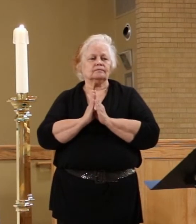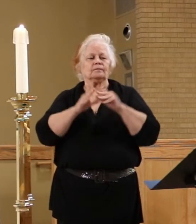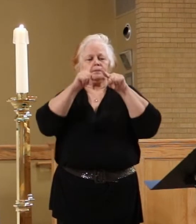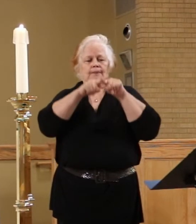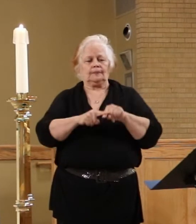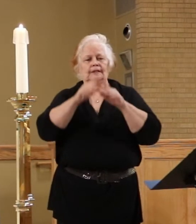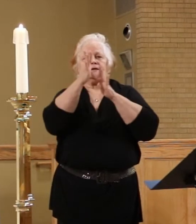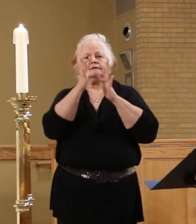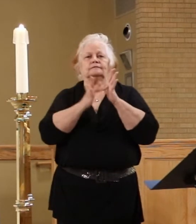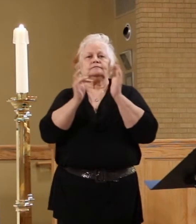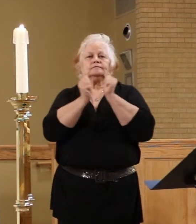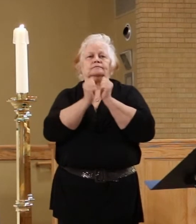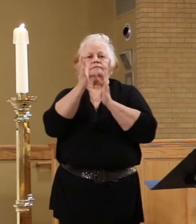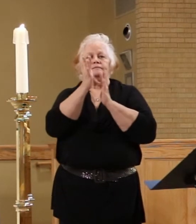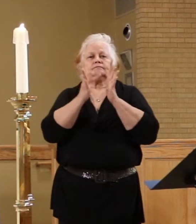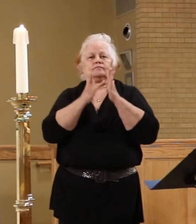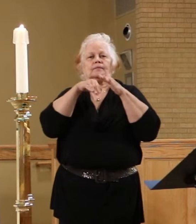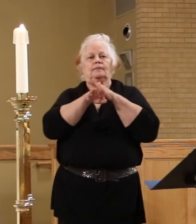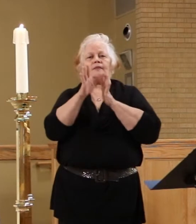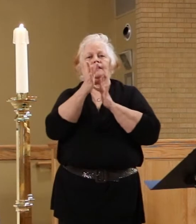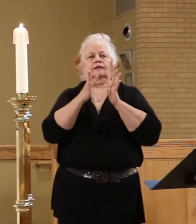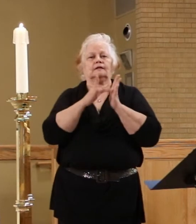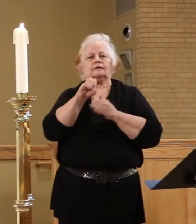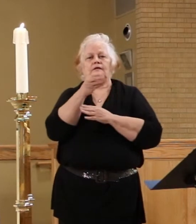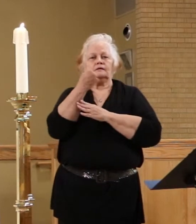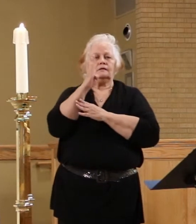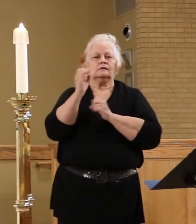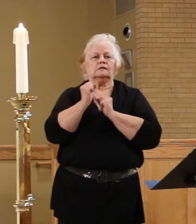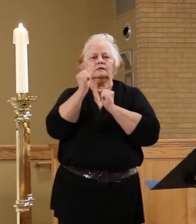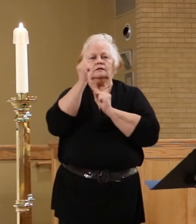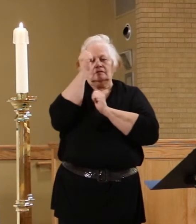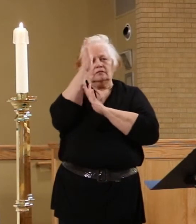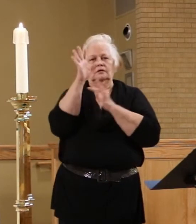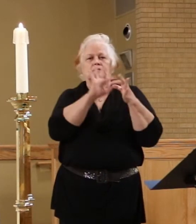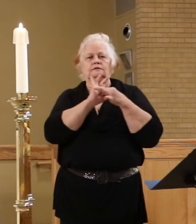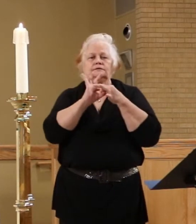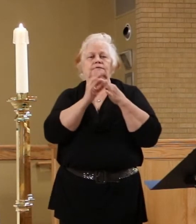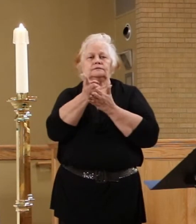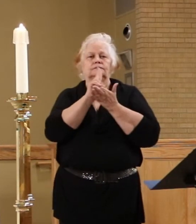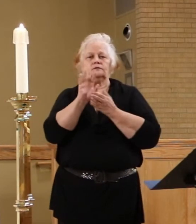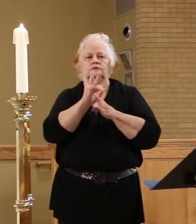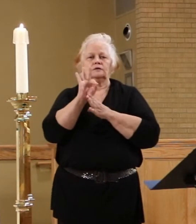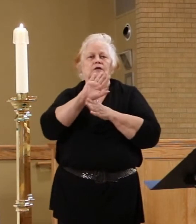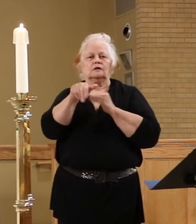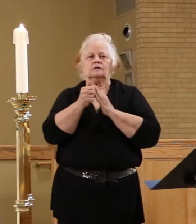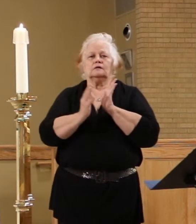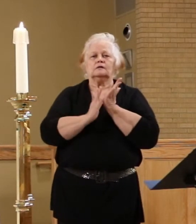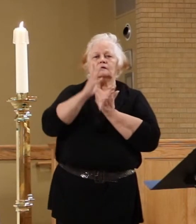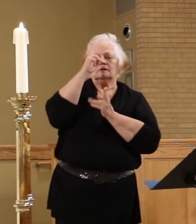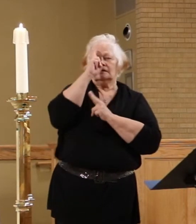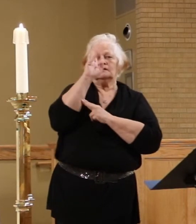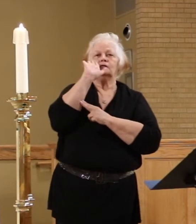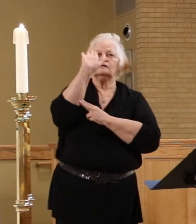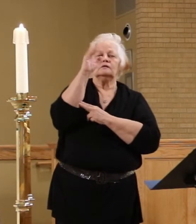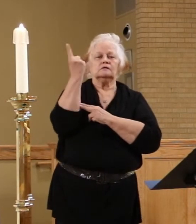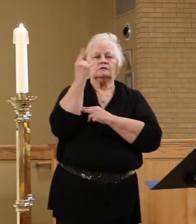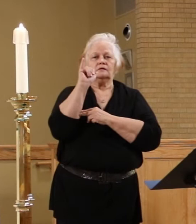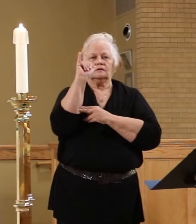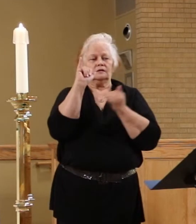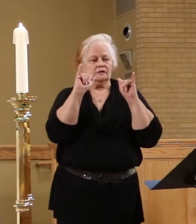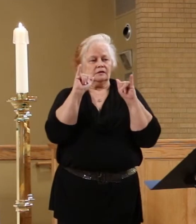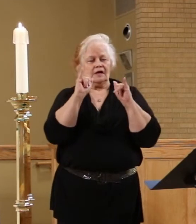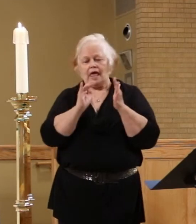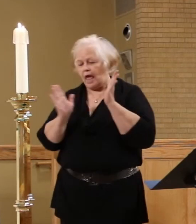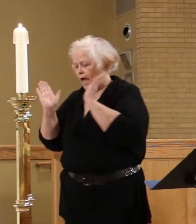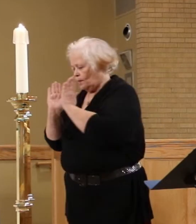Through him, and with him, and in him, O God, Almighty Father, in the unity of the Holy Spirit, all glory and honor is yours forever and